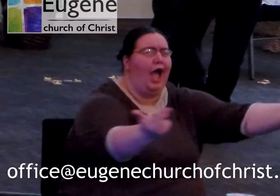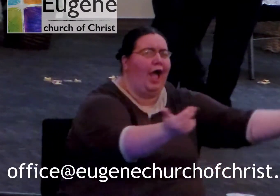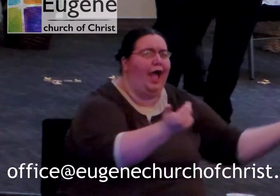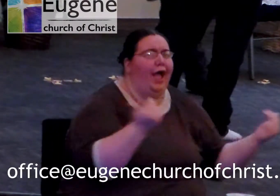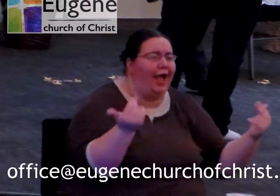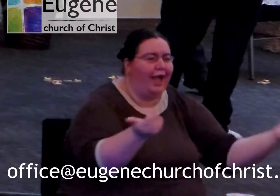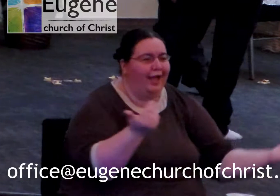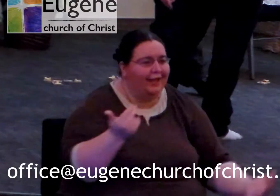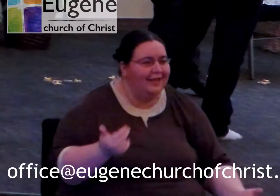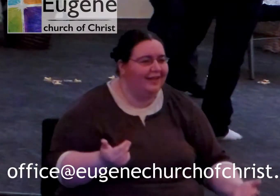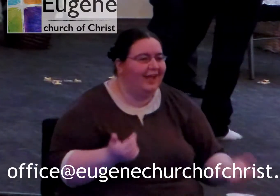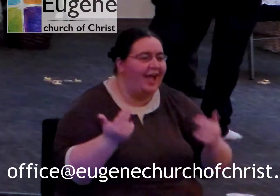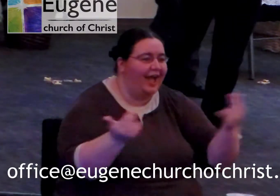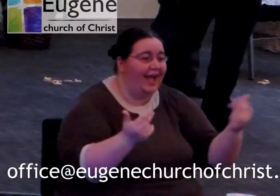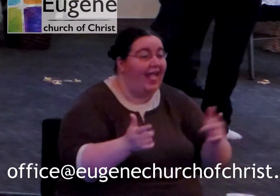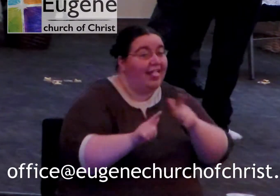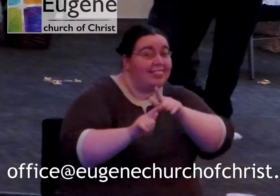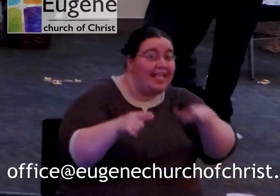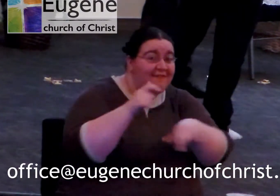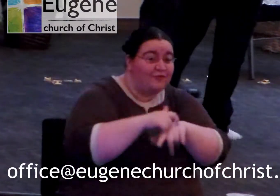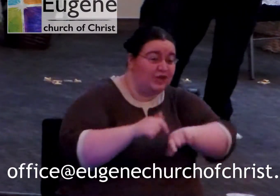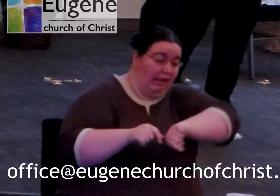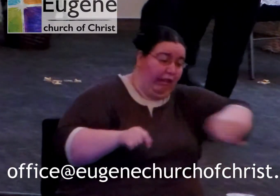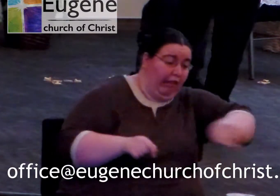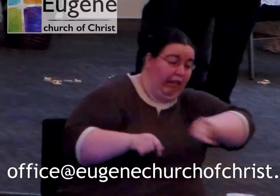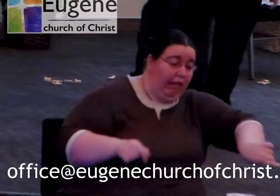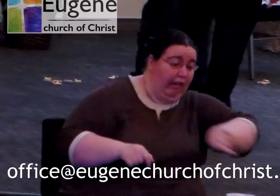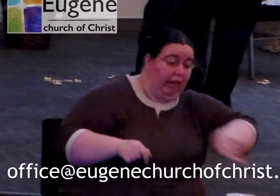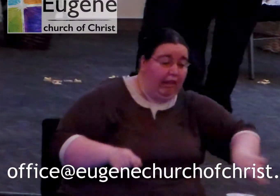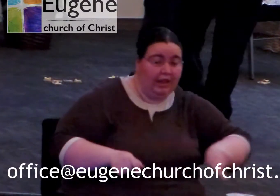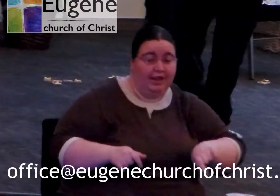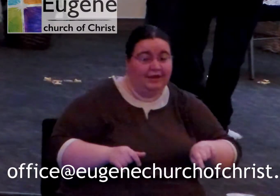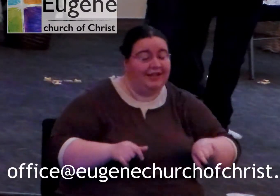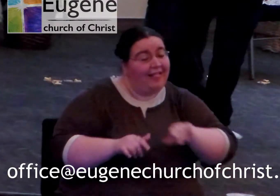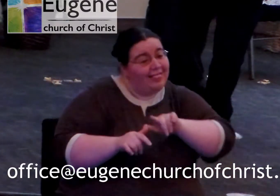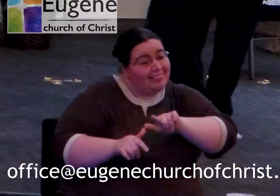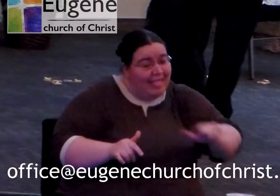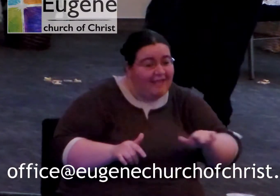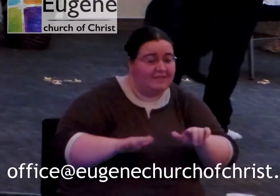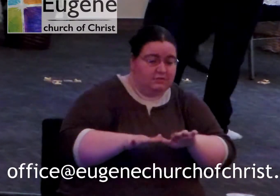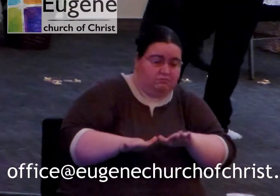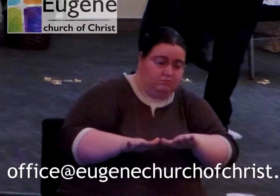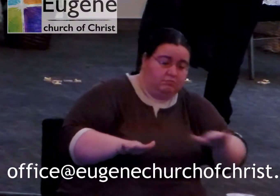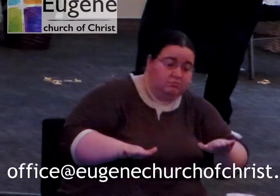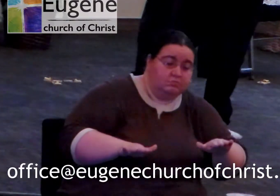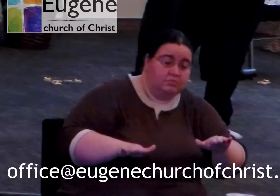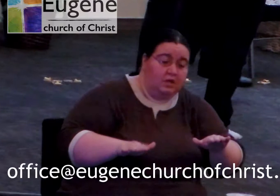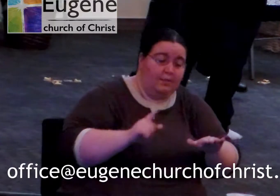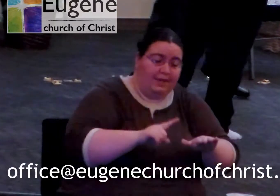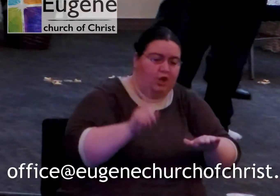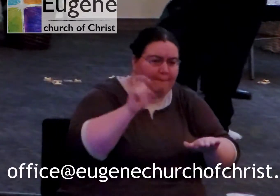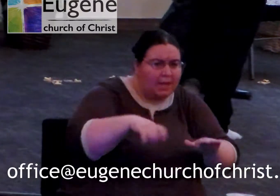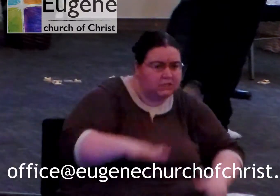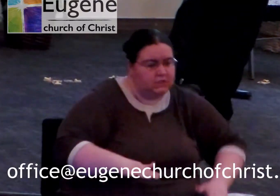you're, Go left? Yeah, and you're going to go left. Not too far, but you got to pick it up or you're going to hit one.